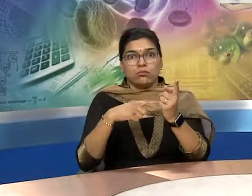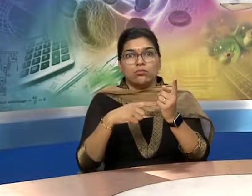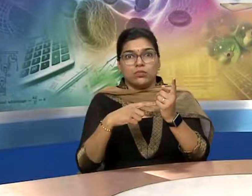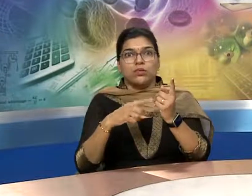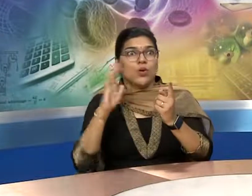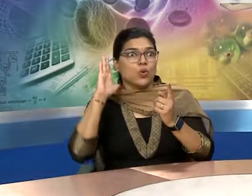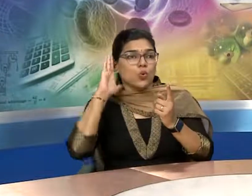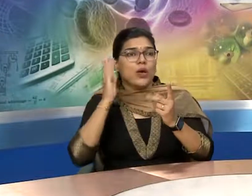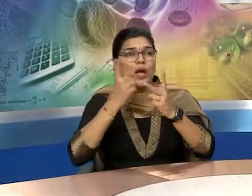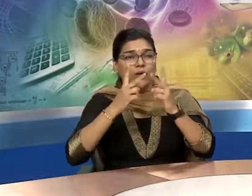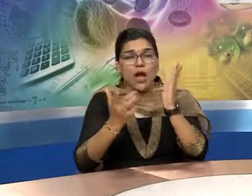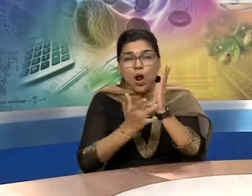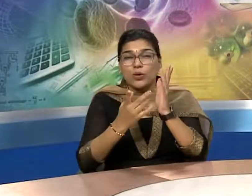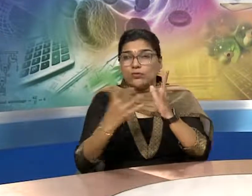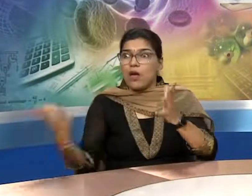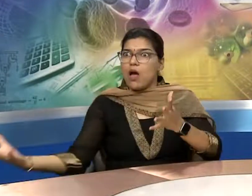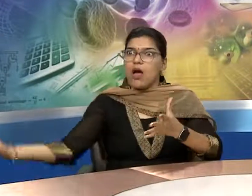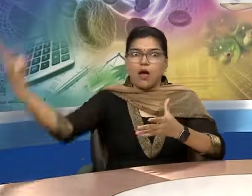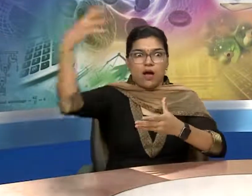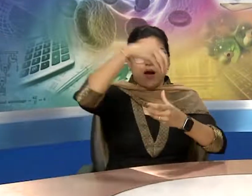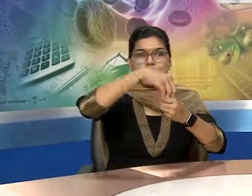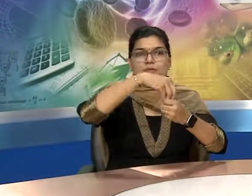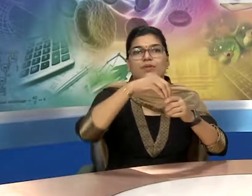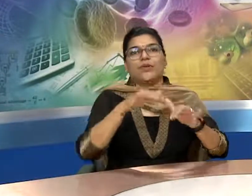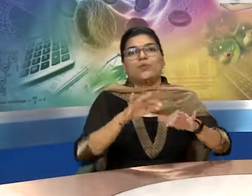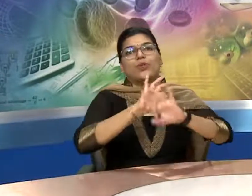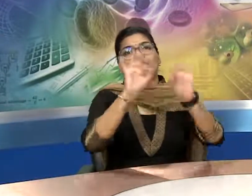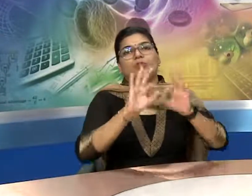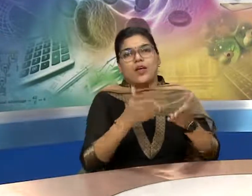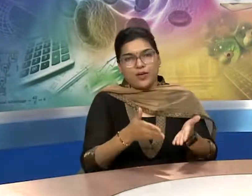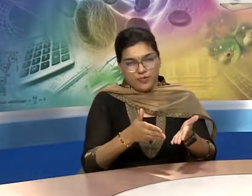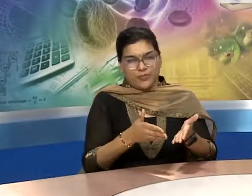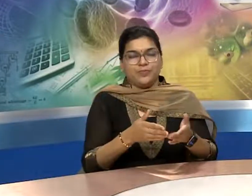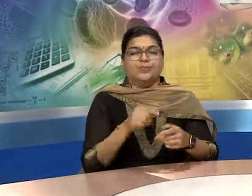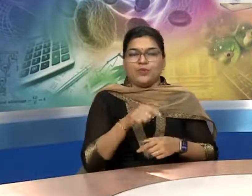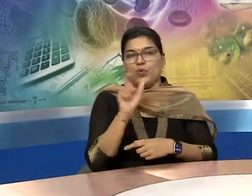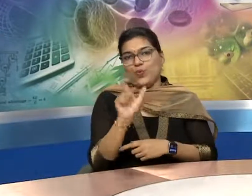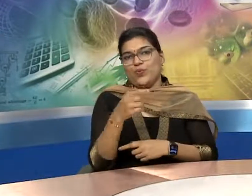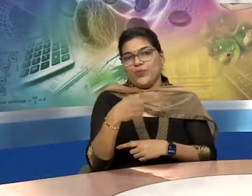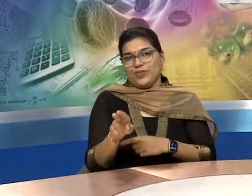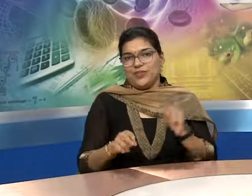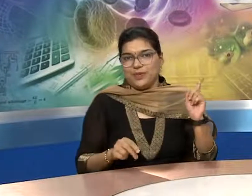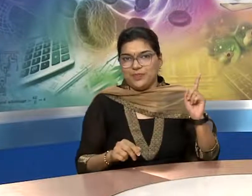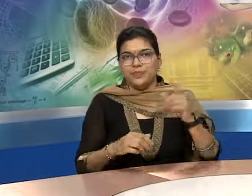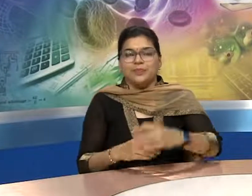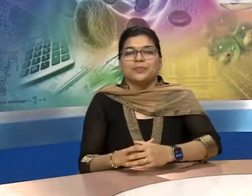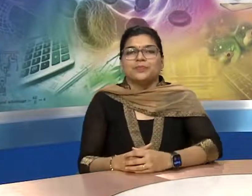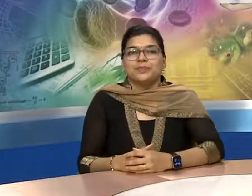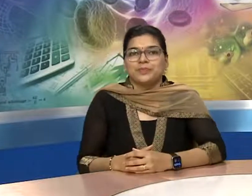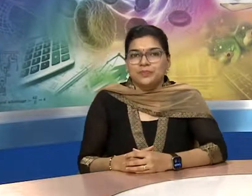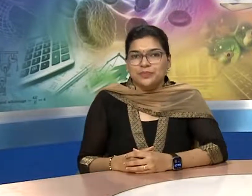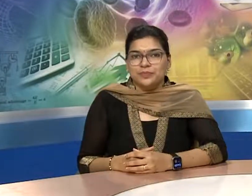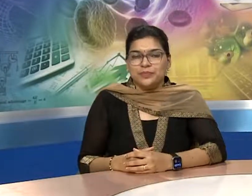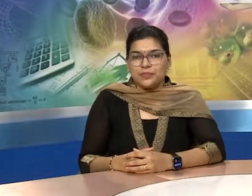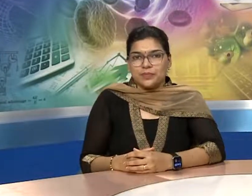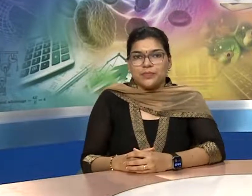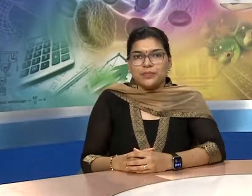our place. Also, for getting any information, we use the digital devices. So this word is